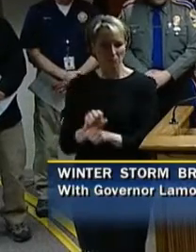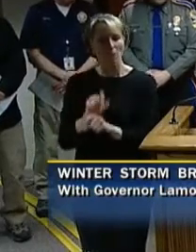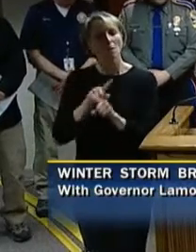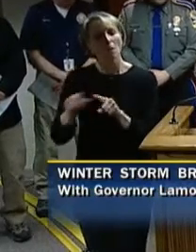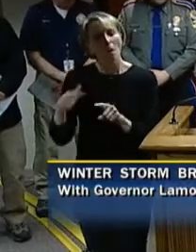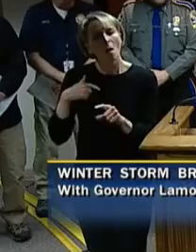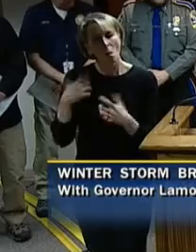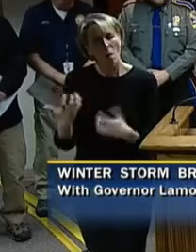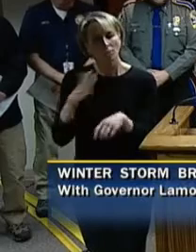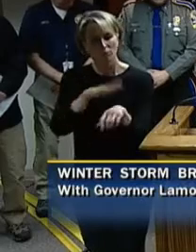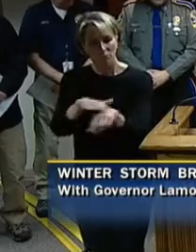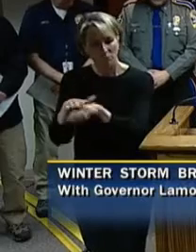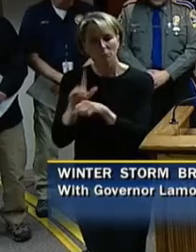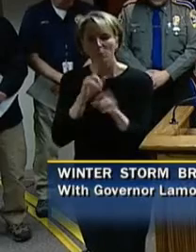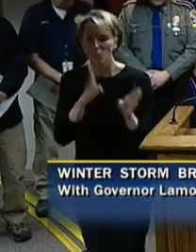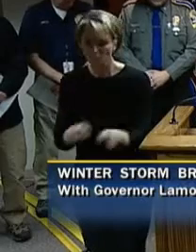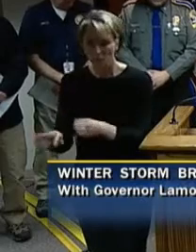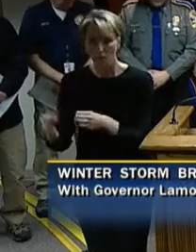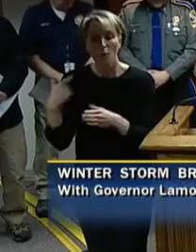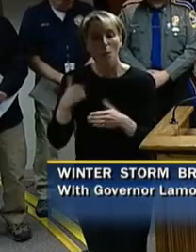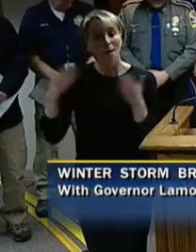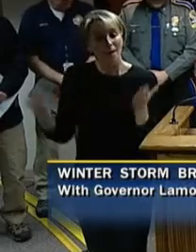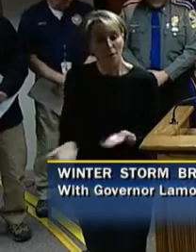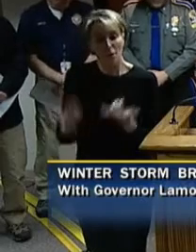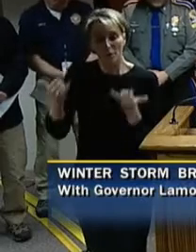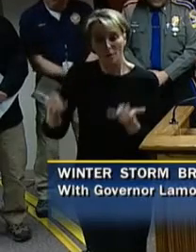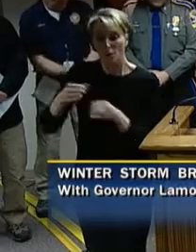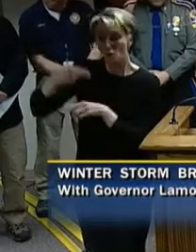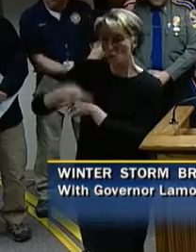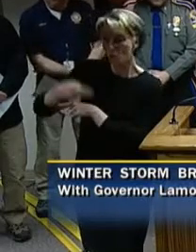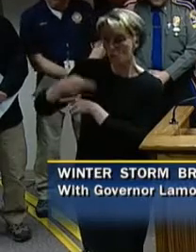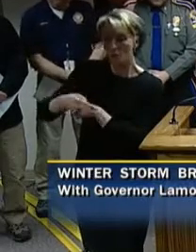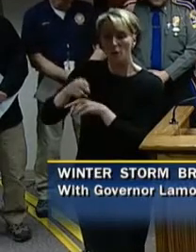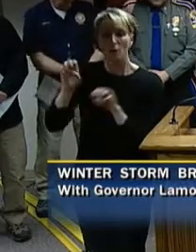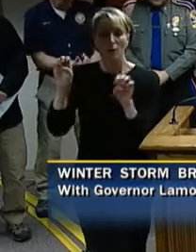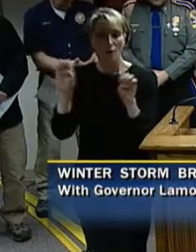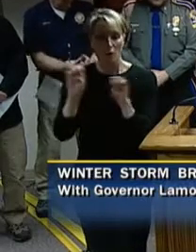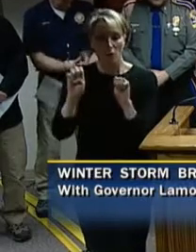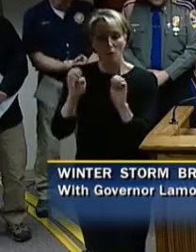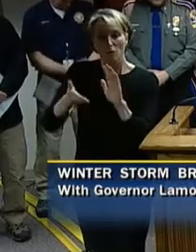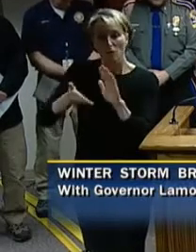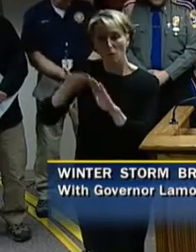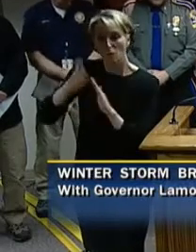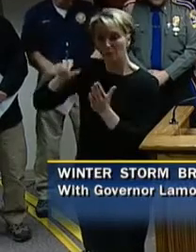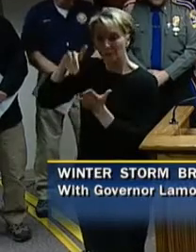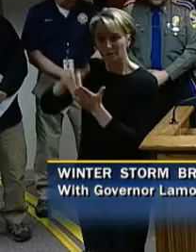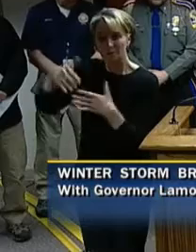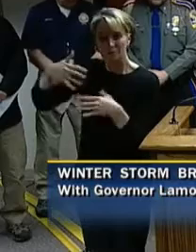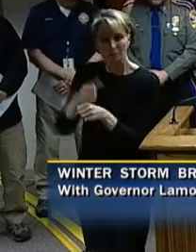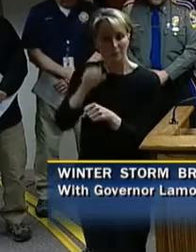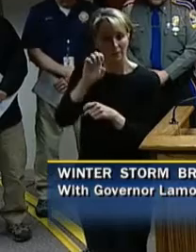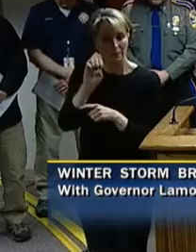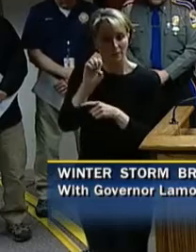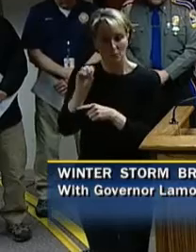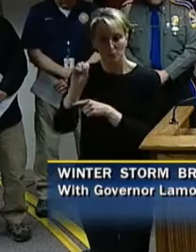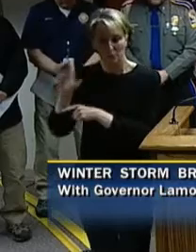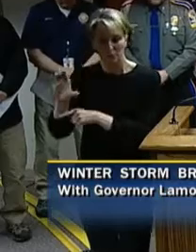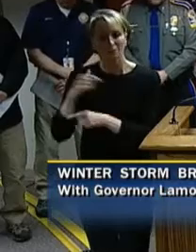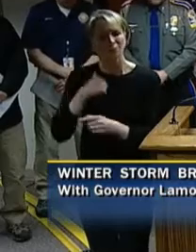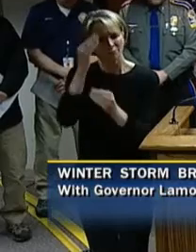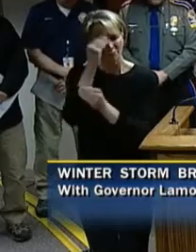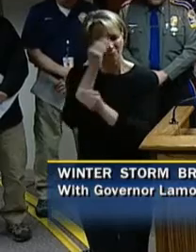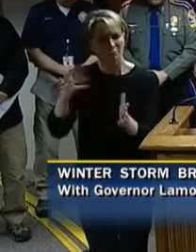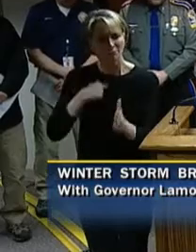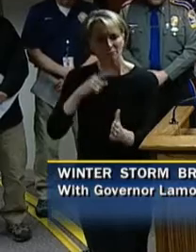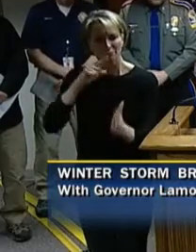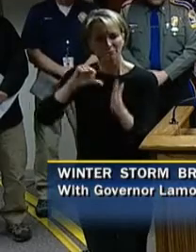the Emergency Operations Center, and I've just been struck by the professionalism of all the different groups involved in what is going to be a